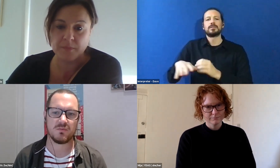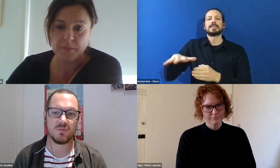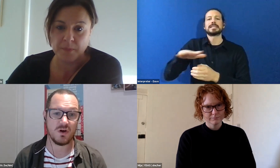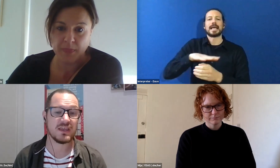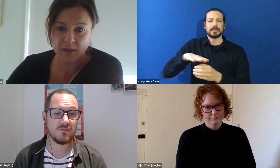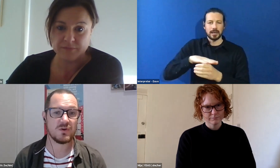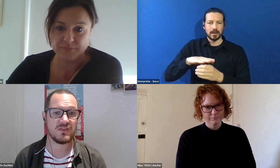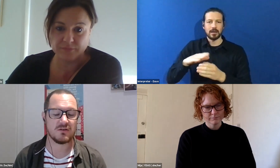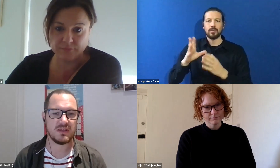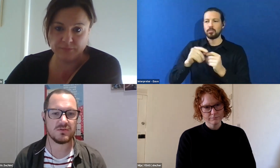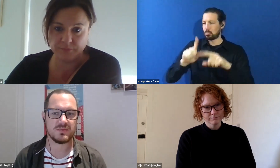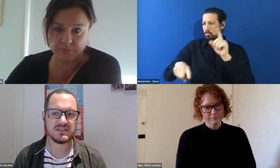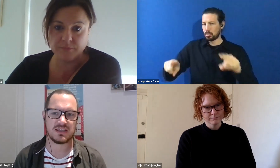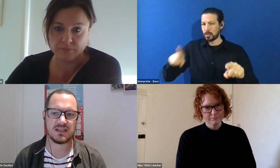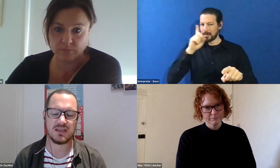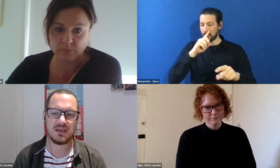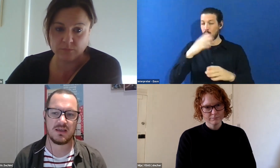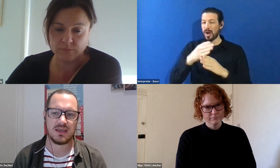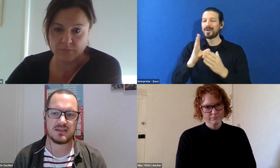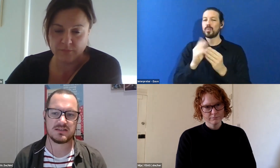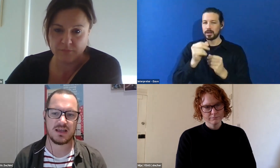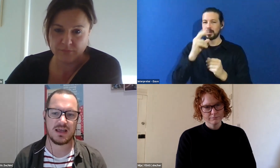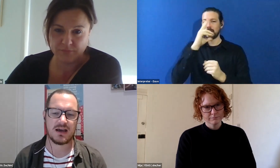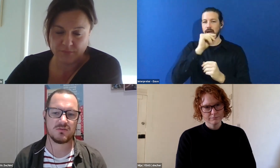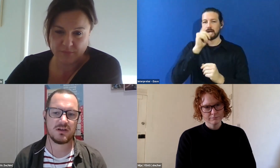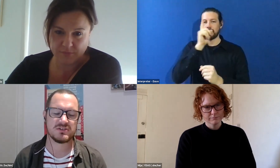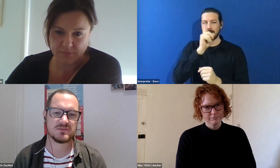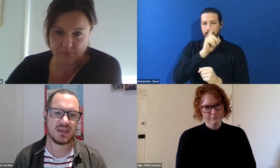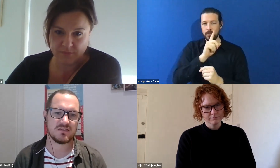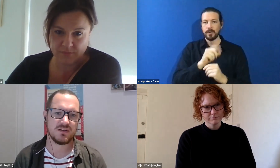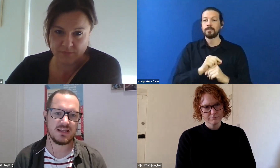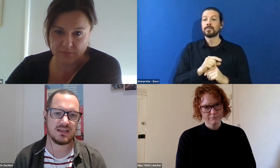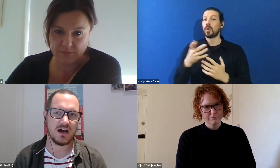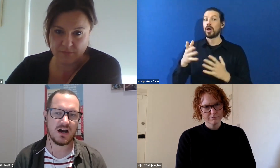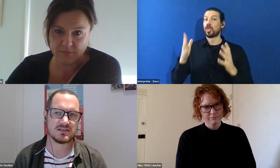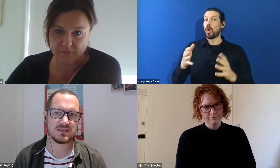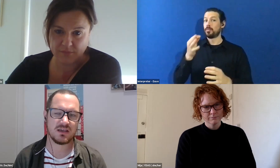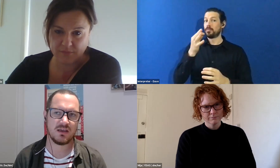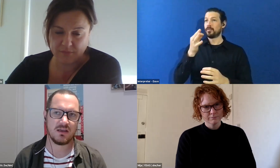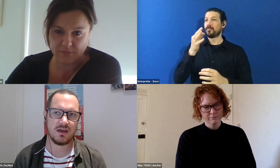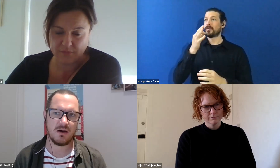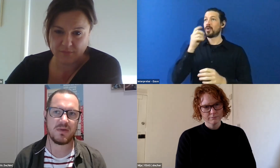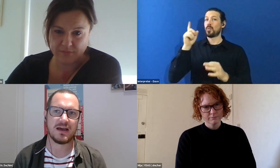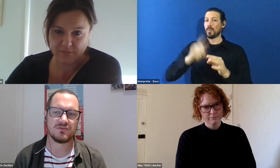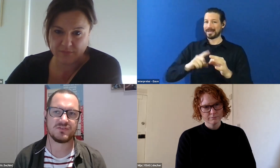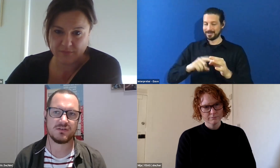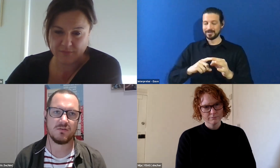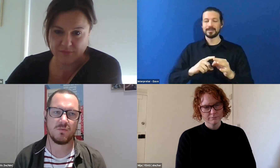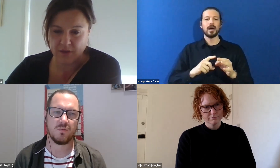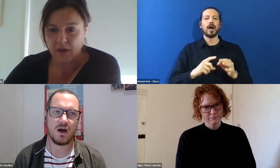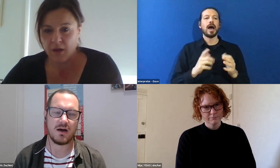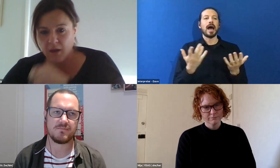people working with young people particularly, is how do I respectfully ask